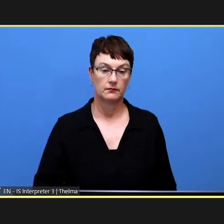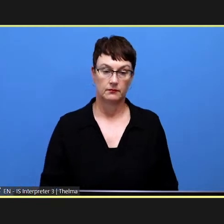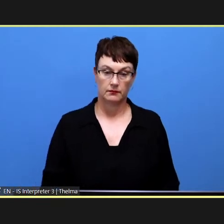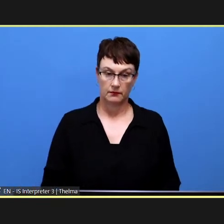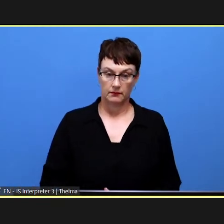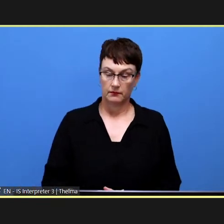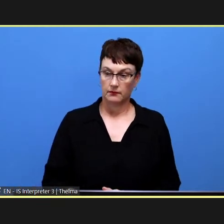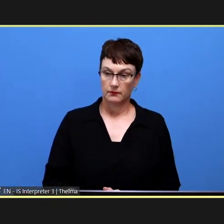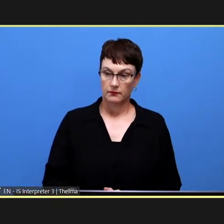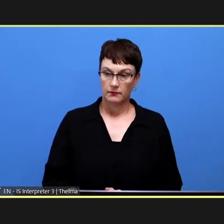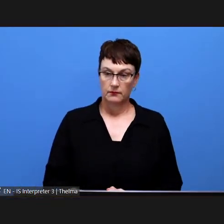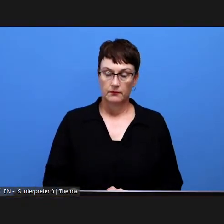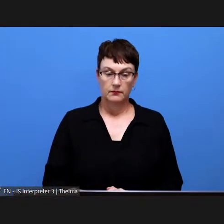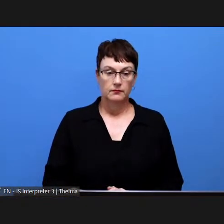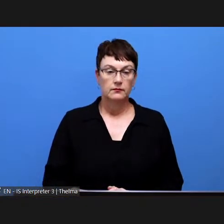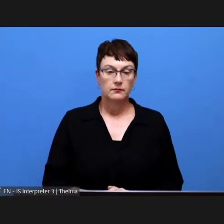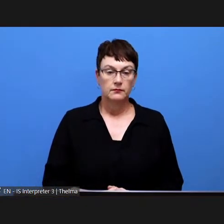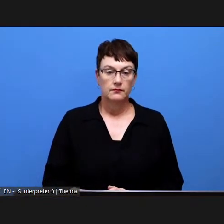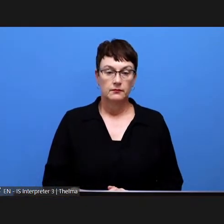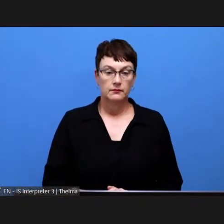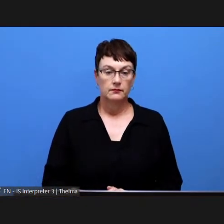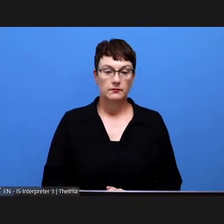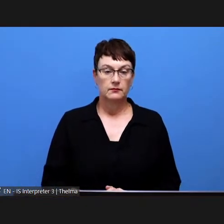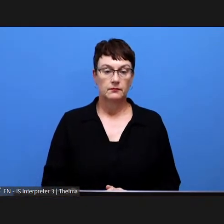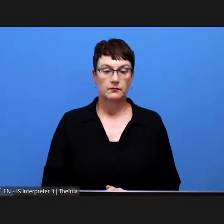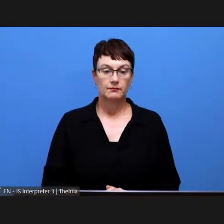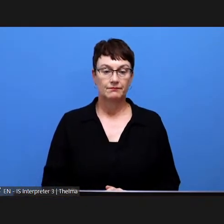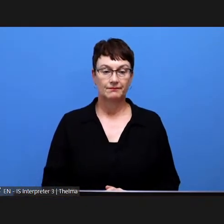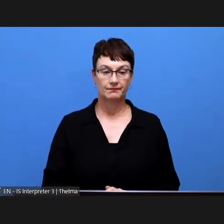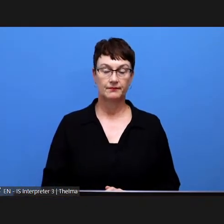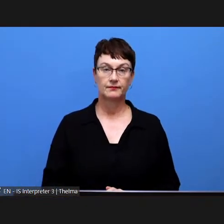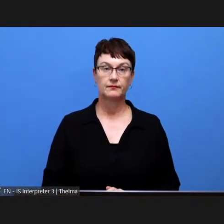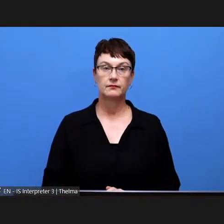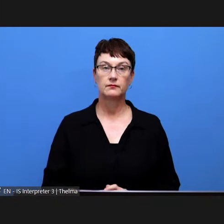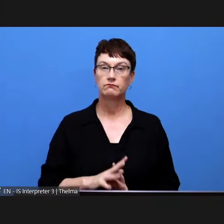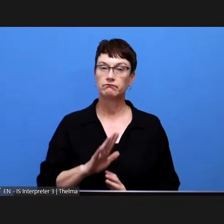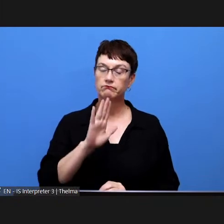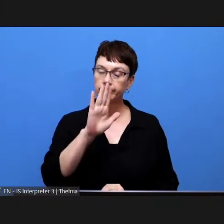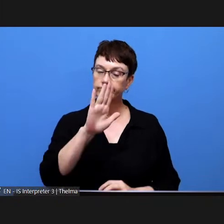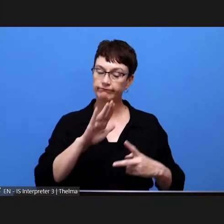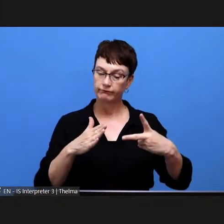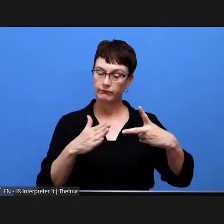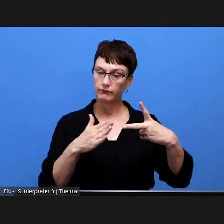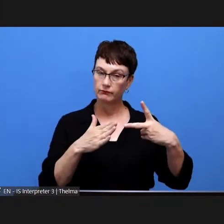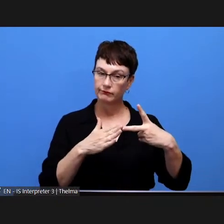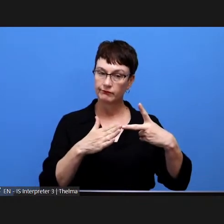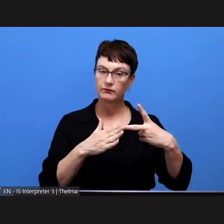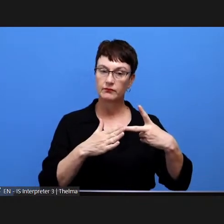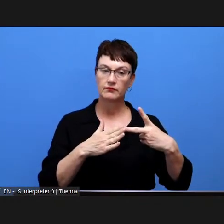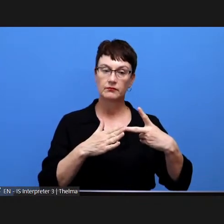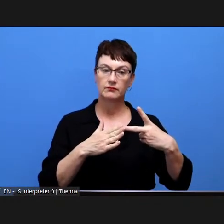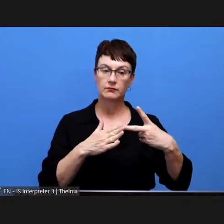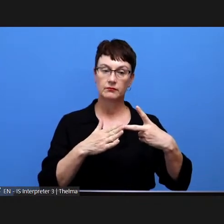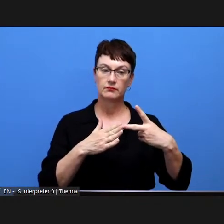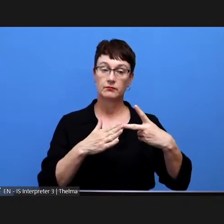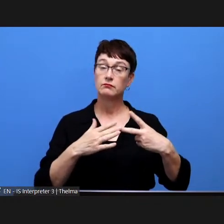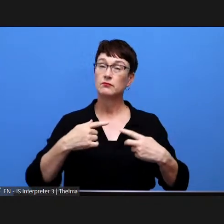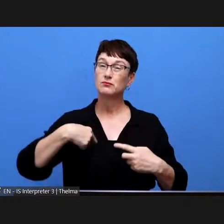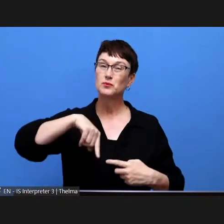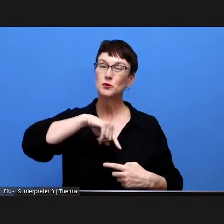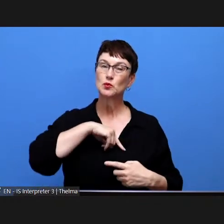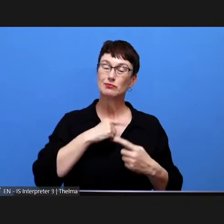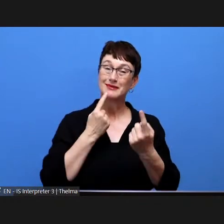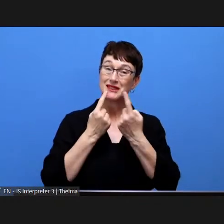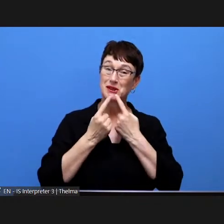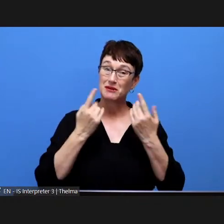very important. Your second point, localizing in the old sense, because we are talking about SDGs, but SDGs as